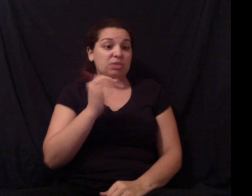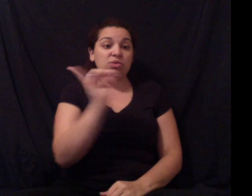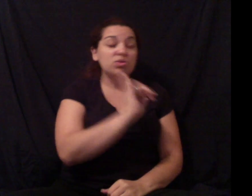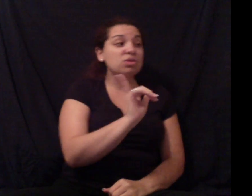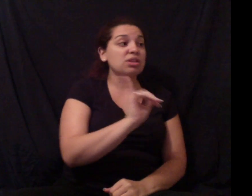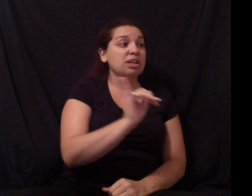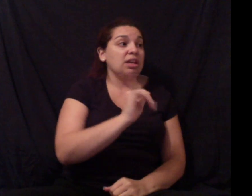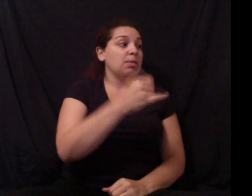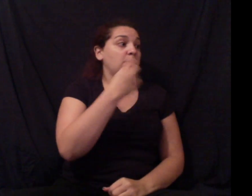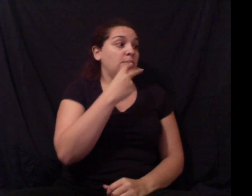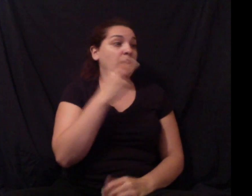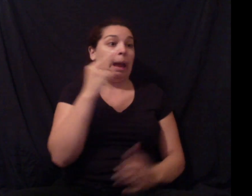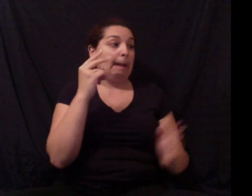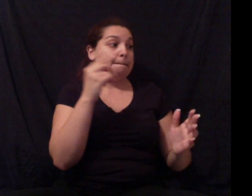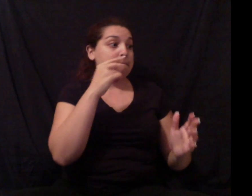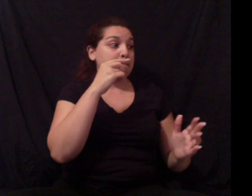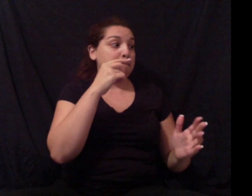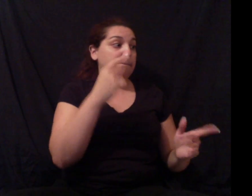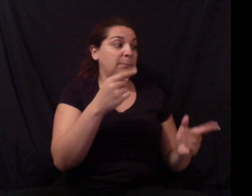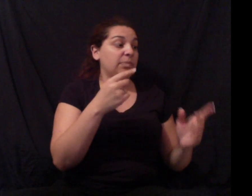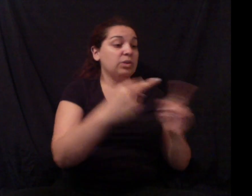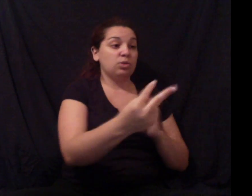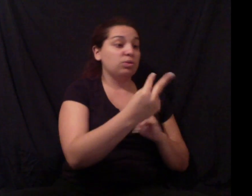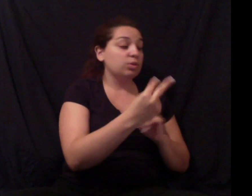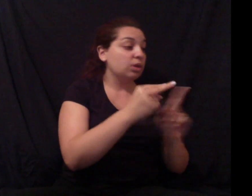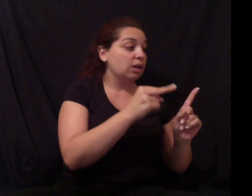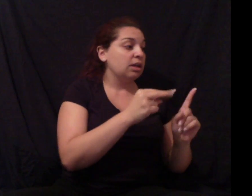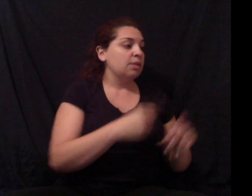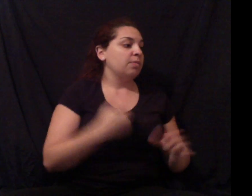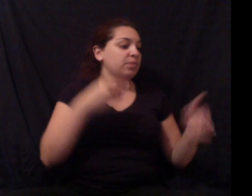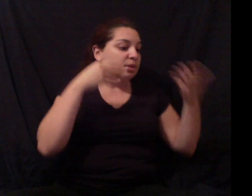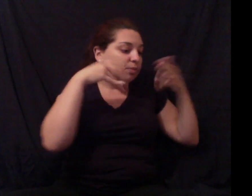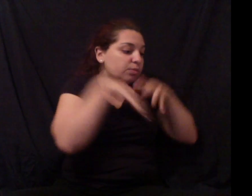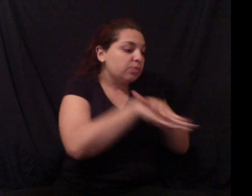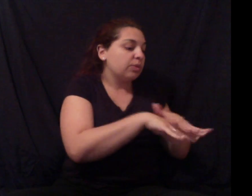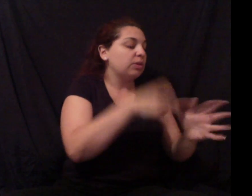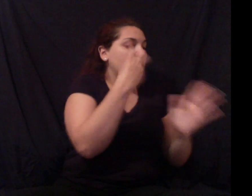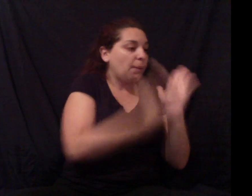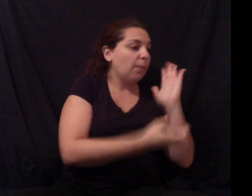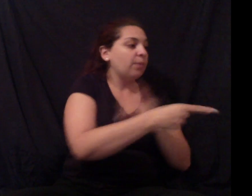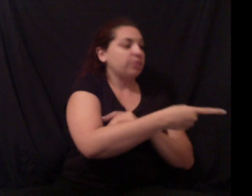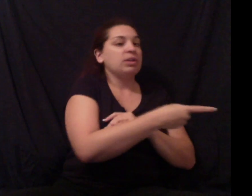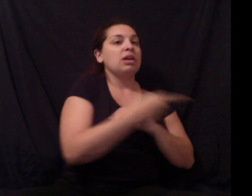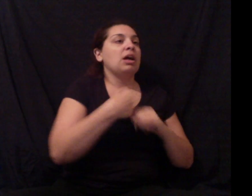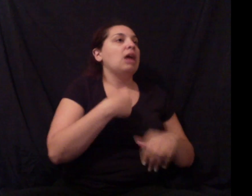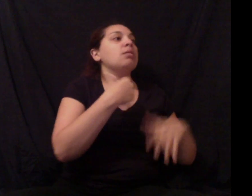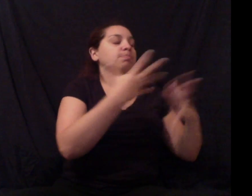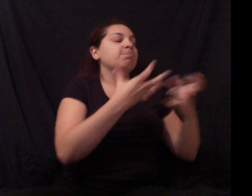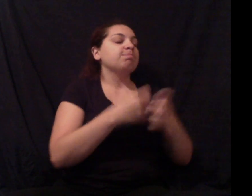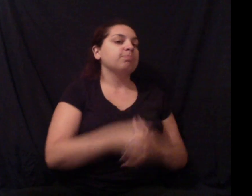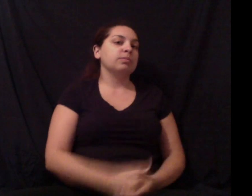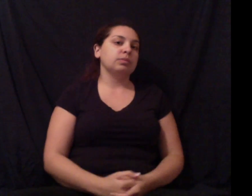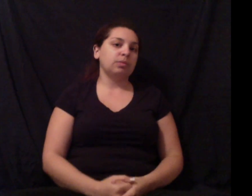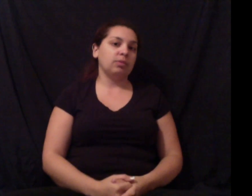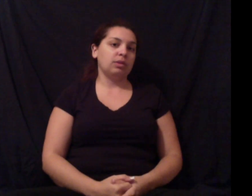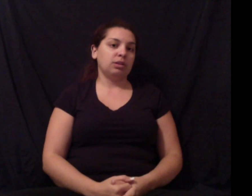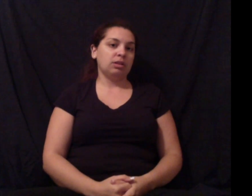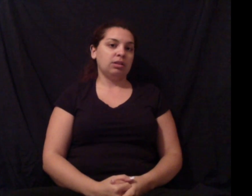feel whenever I encounter that awesome stuff, but be able to be a part of it somehow. And that's what I wanted. So